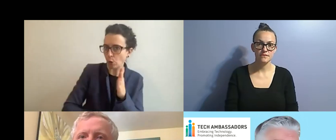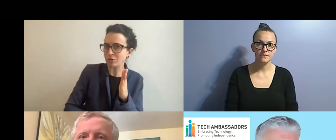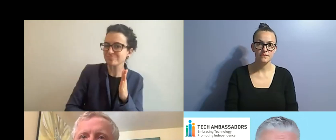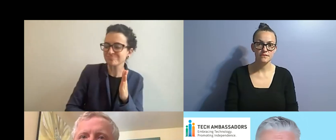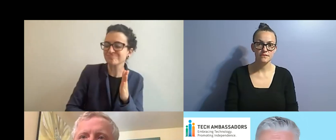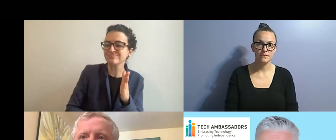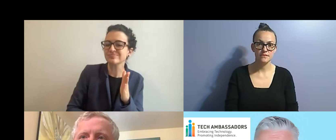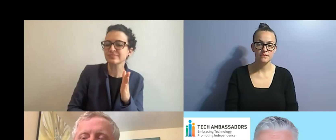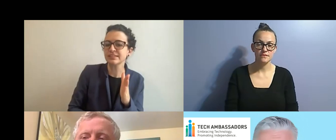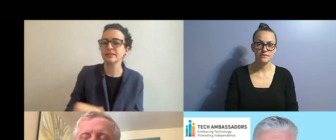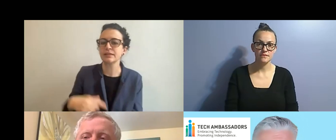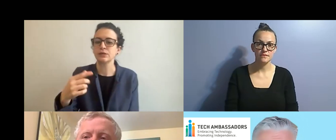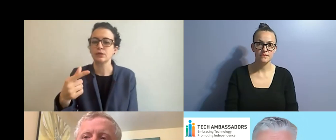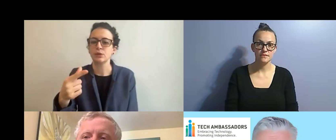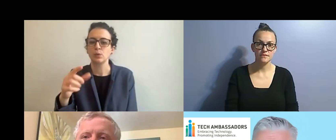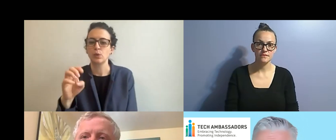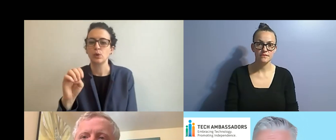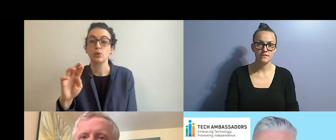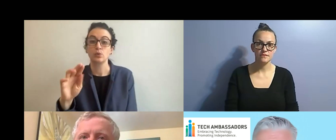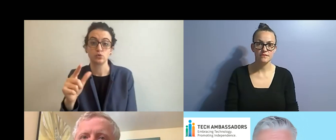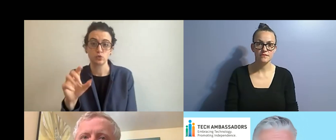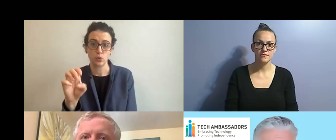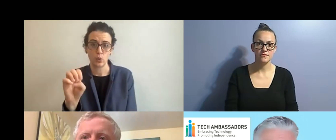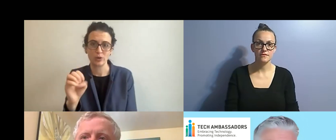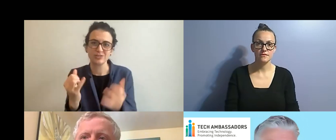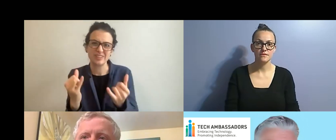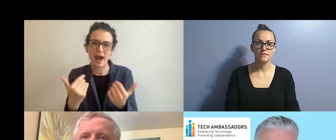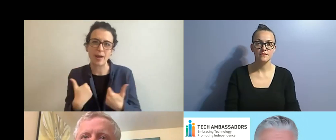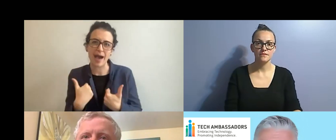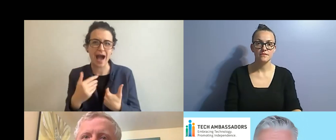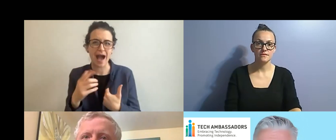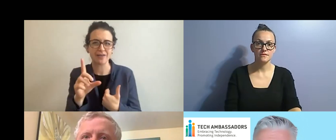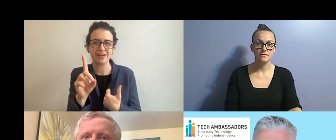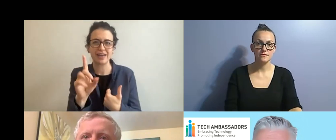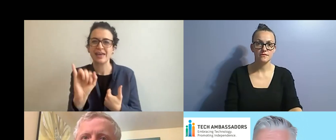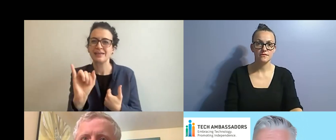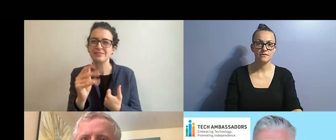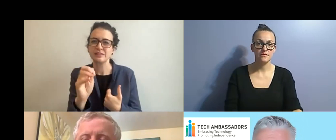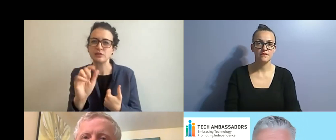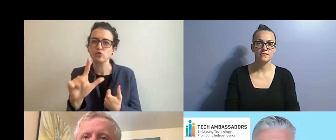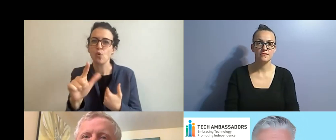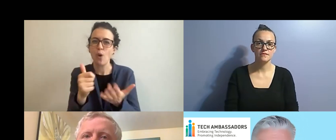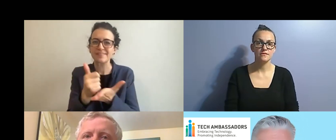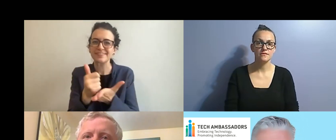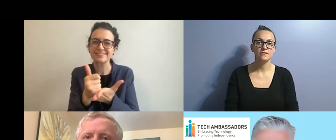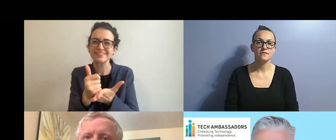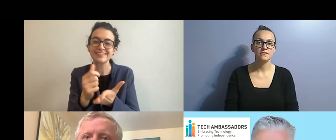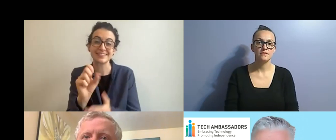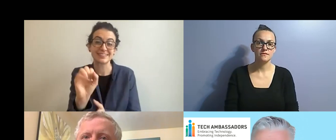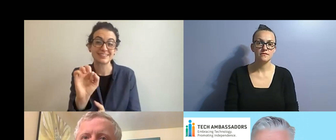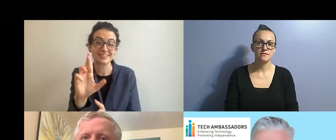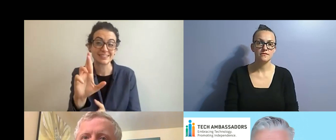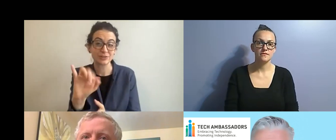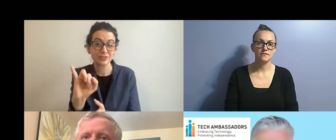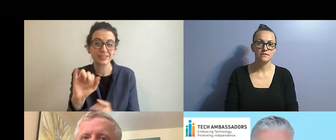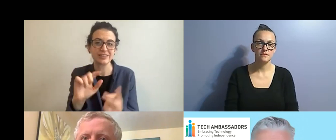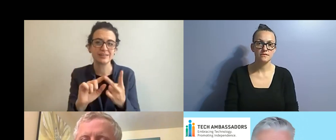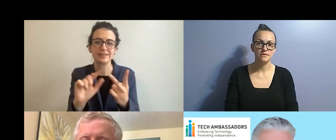helpful these days is we have all these digital assistants. We have Siri, we have Alexa, we have Google Home, we have Bixby and